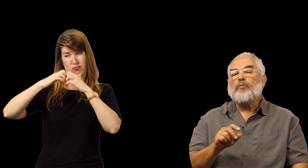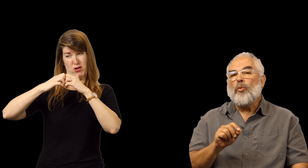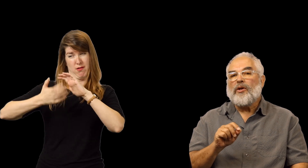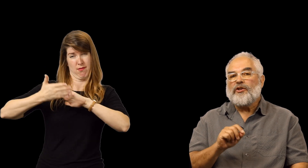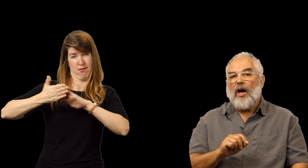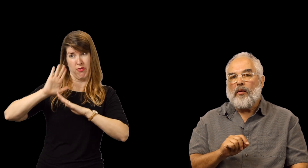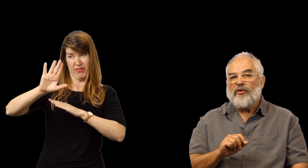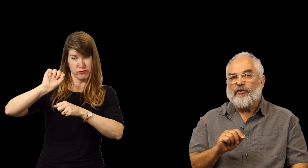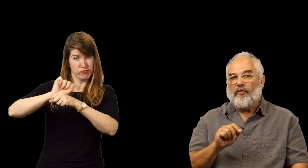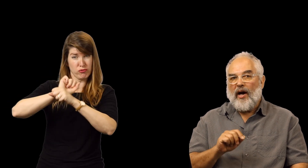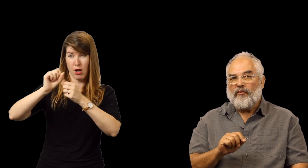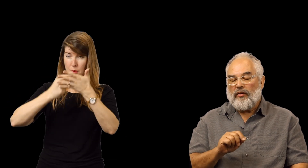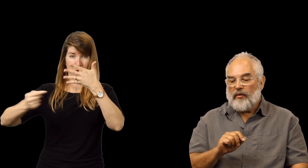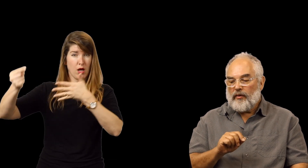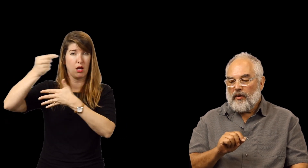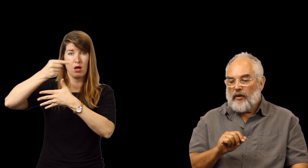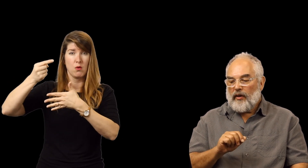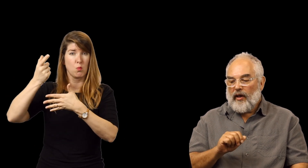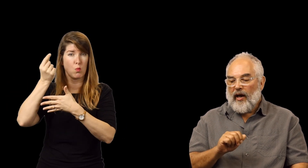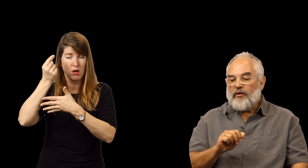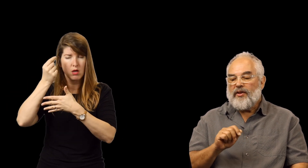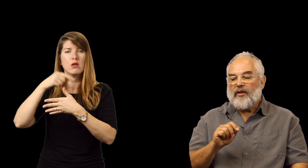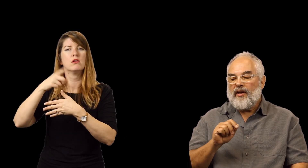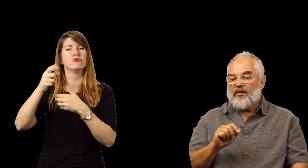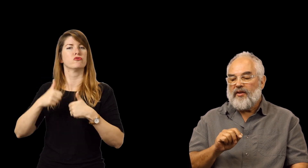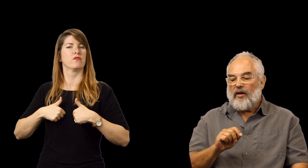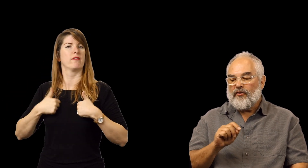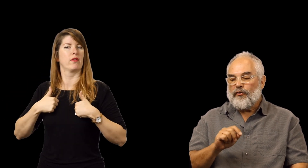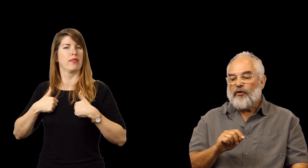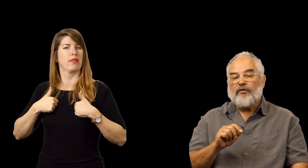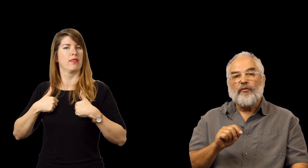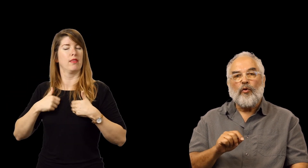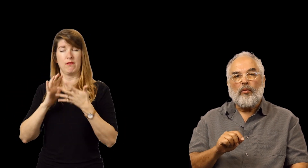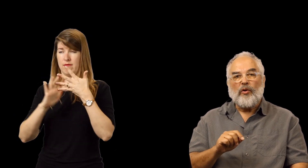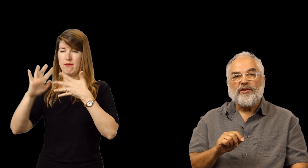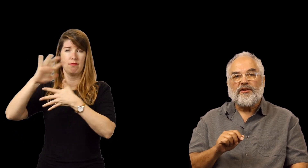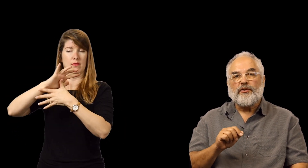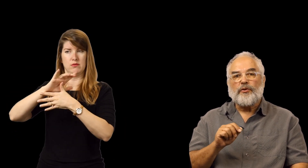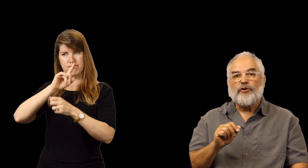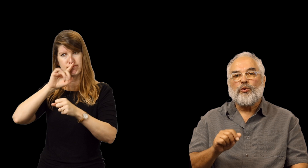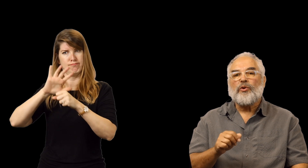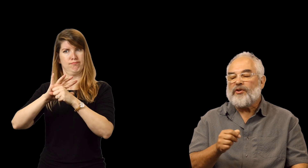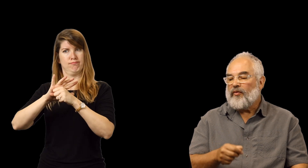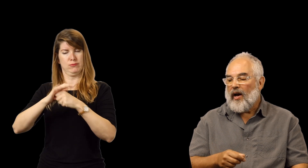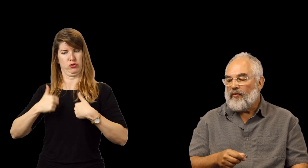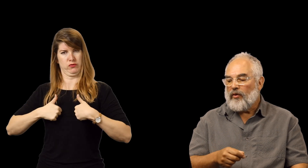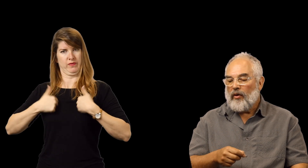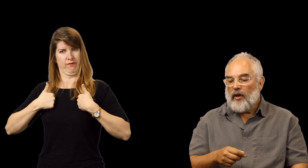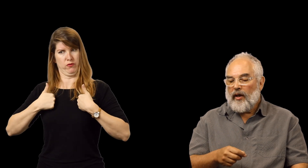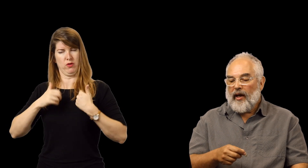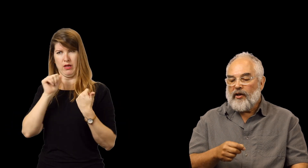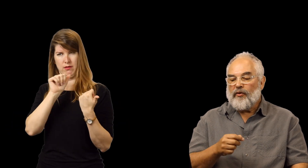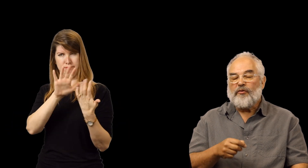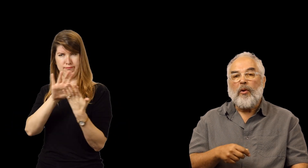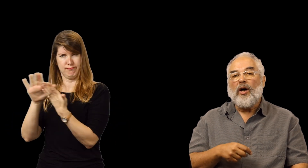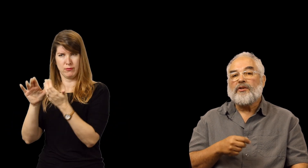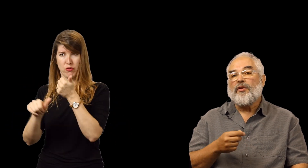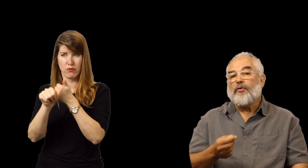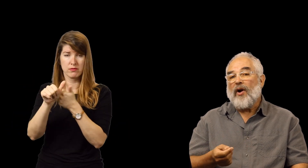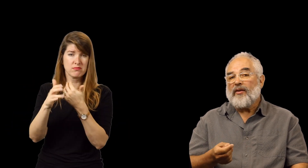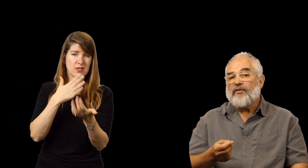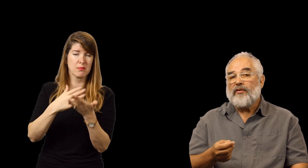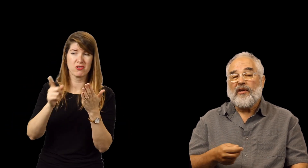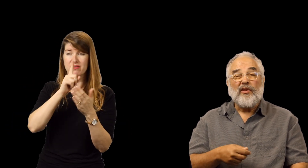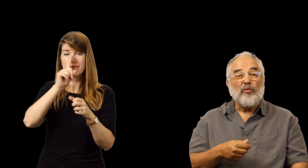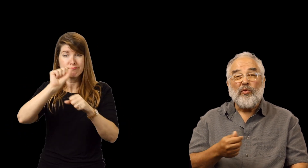brain's number one job is survival. Everything that it does, first and foremost, is to assure survival and to respond